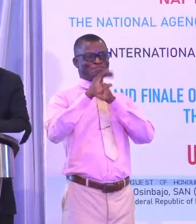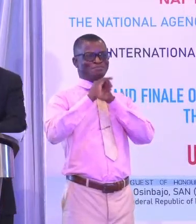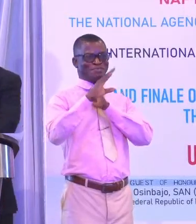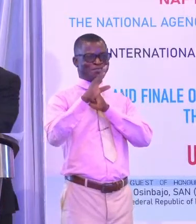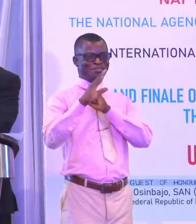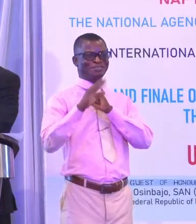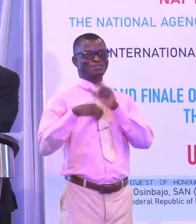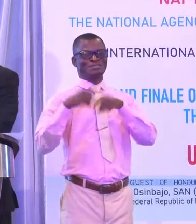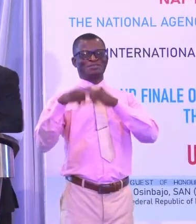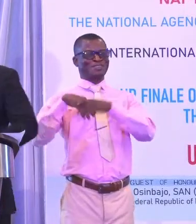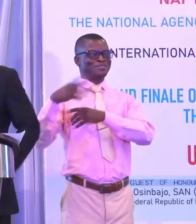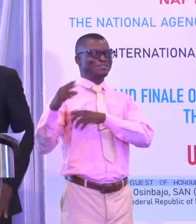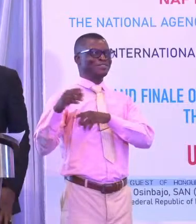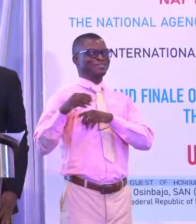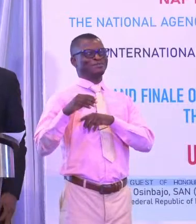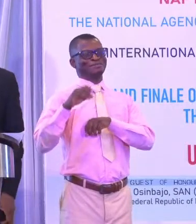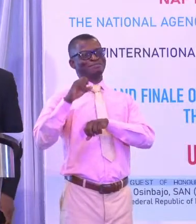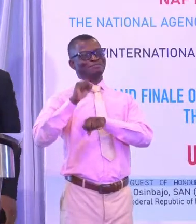jump outside.